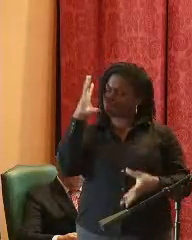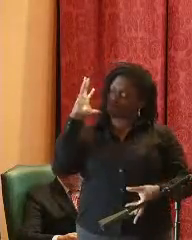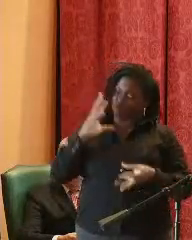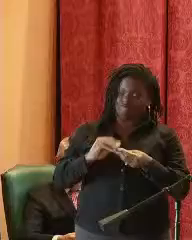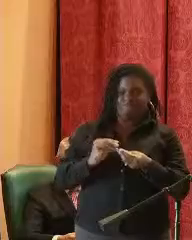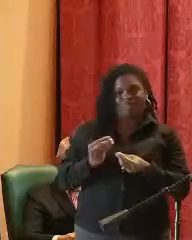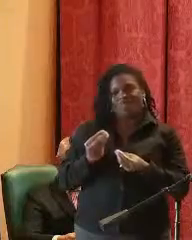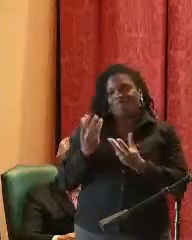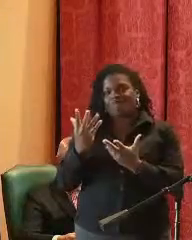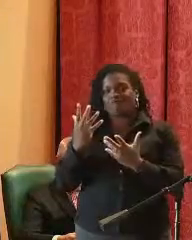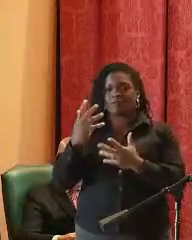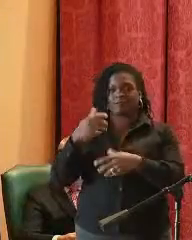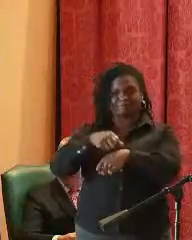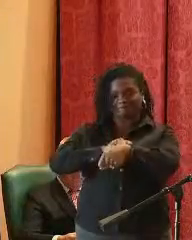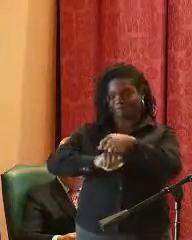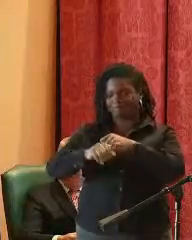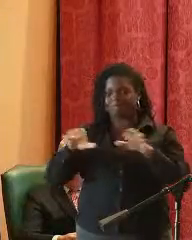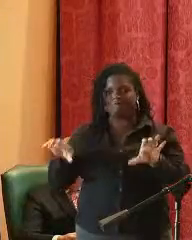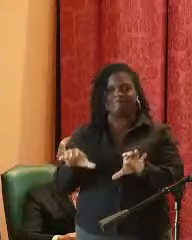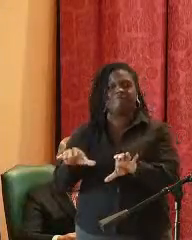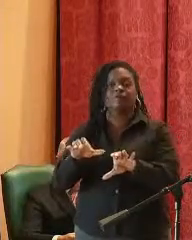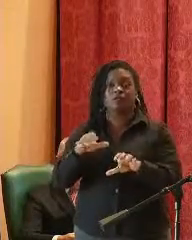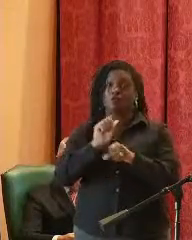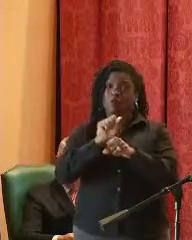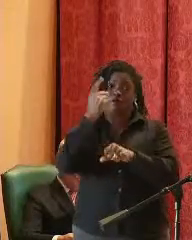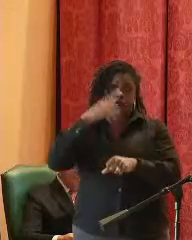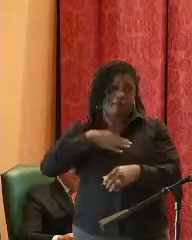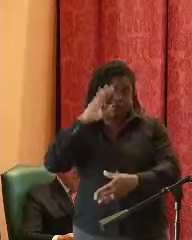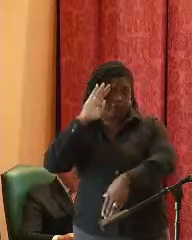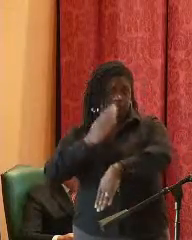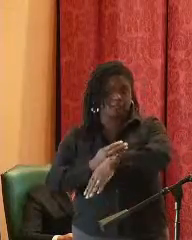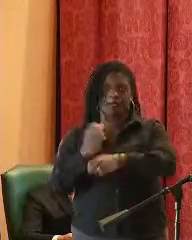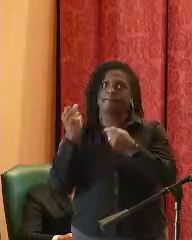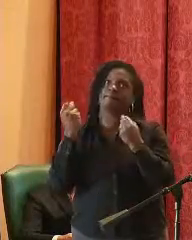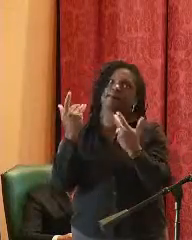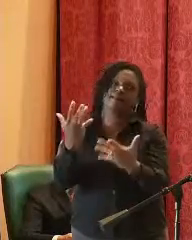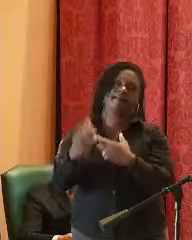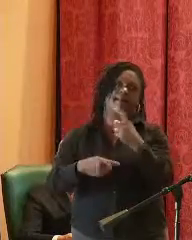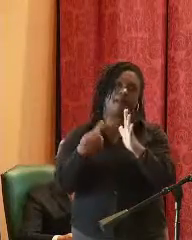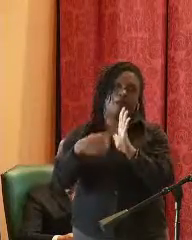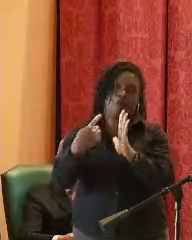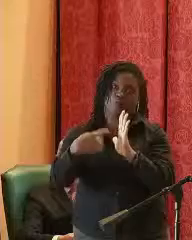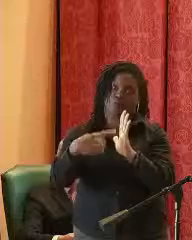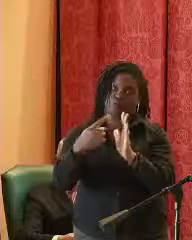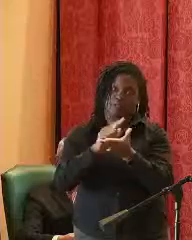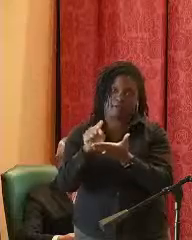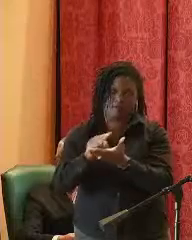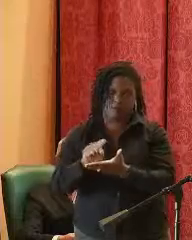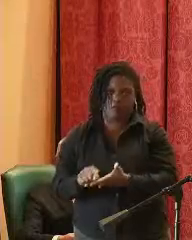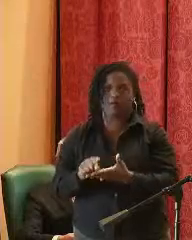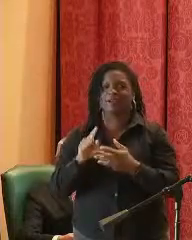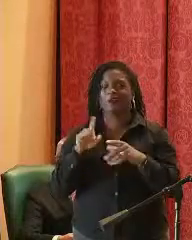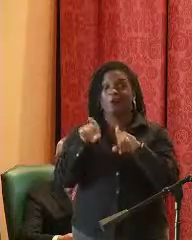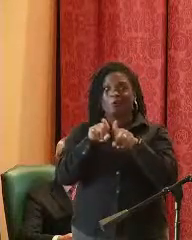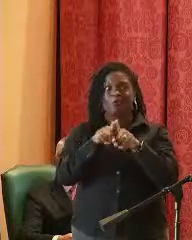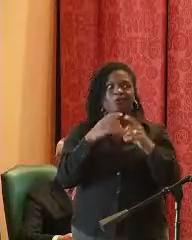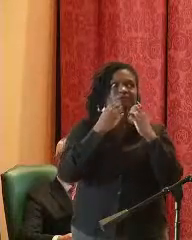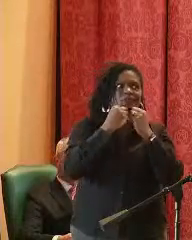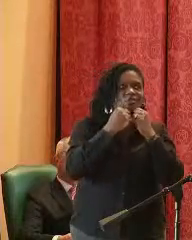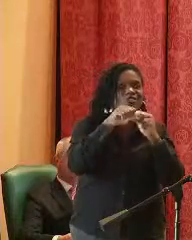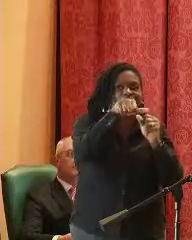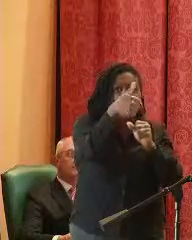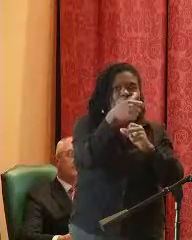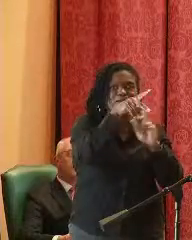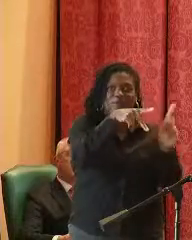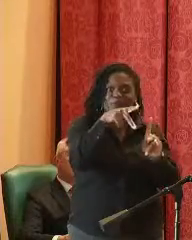for my son for many hours per week, she also cares for others, and I'm sure that she provides them with the same attention and